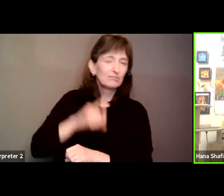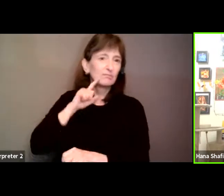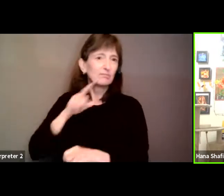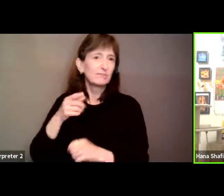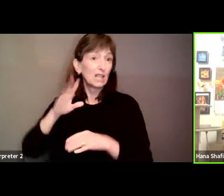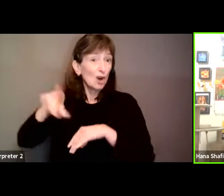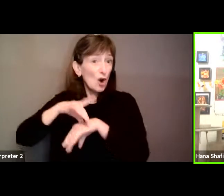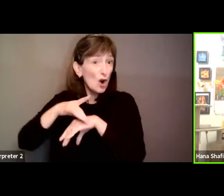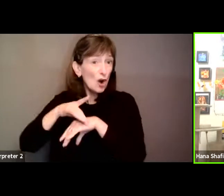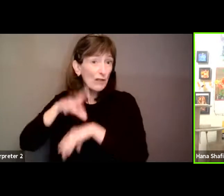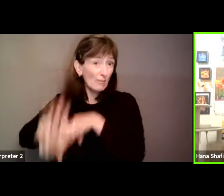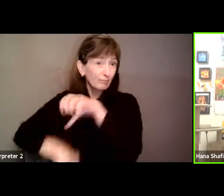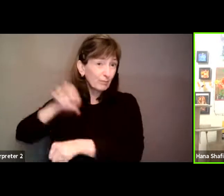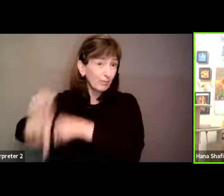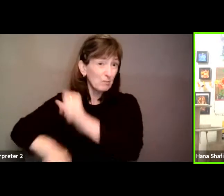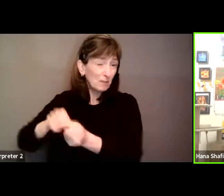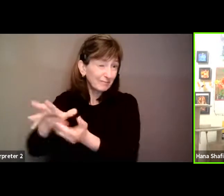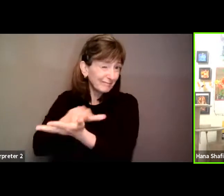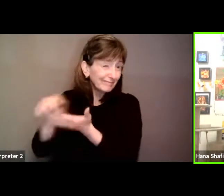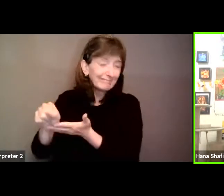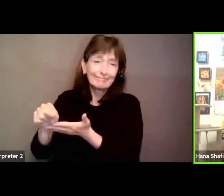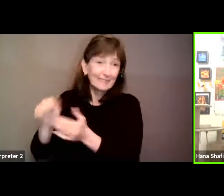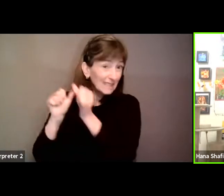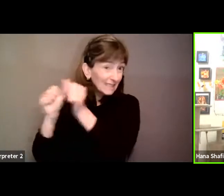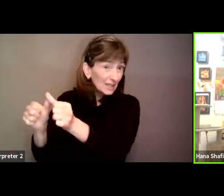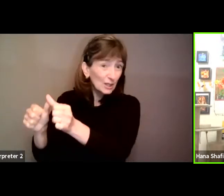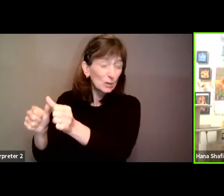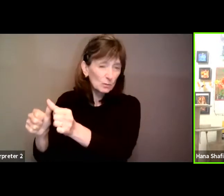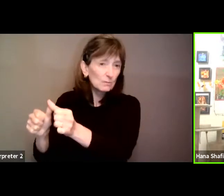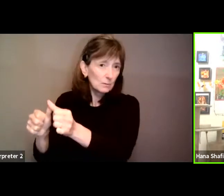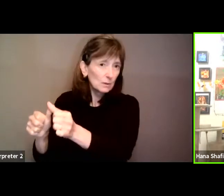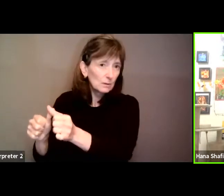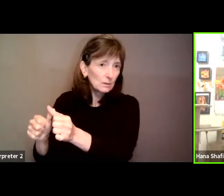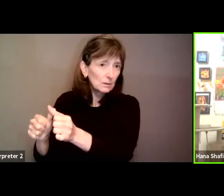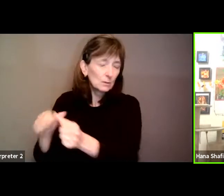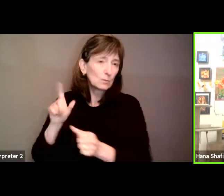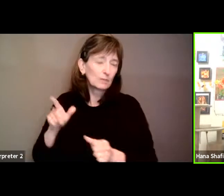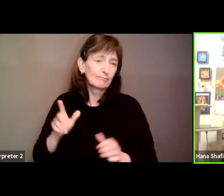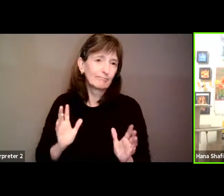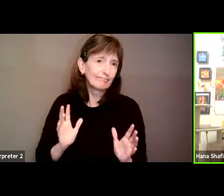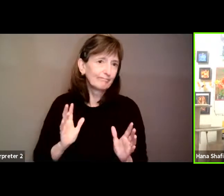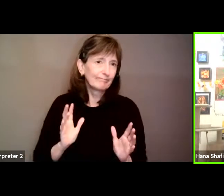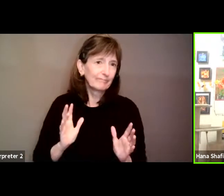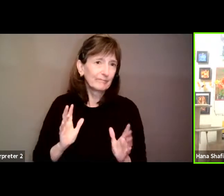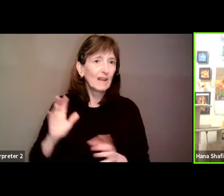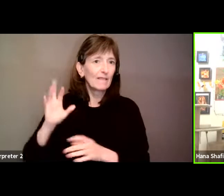continue. We can do these hopeful things, and we must.